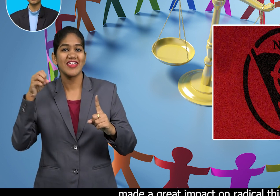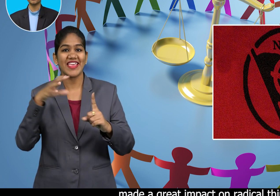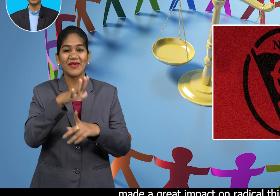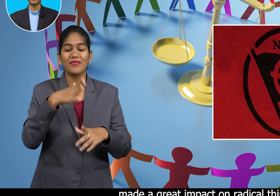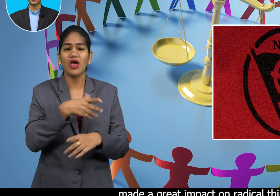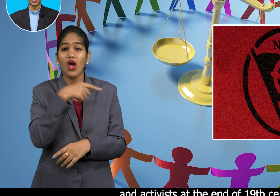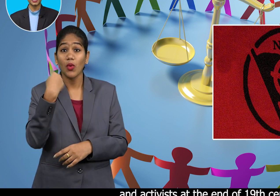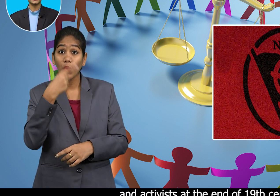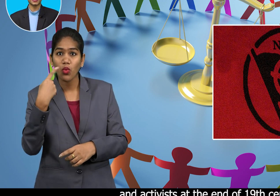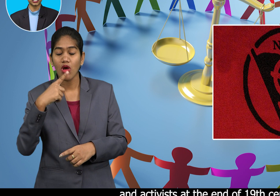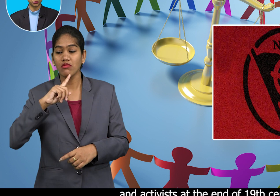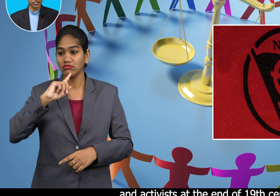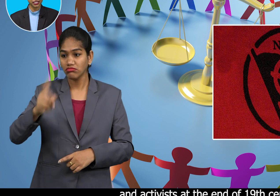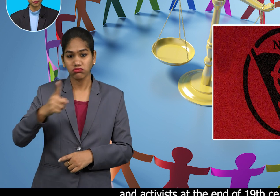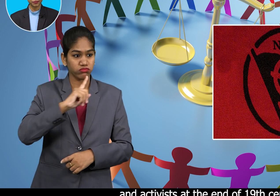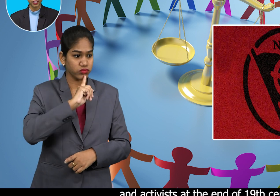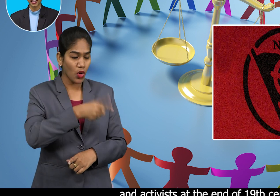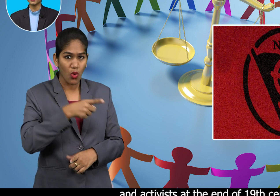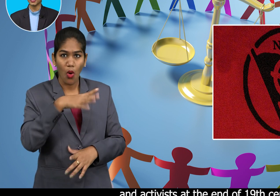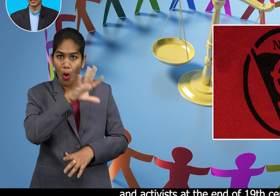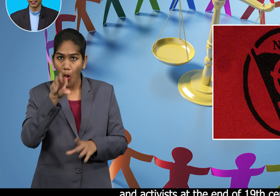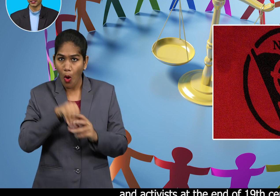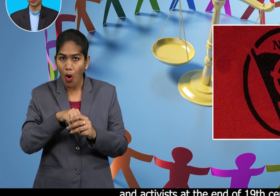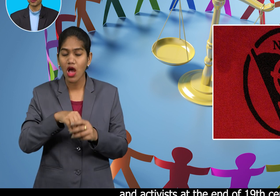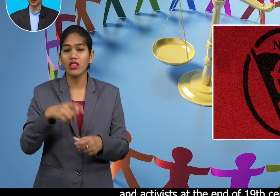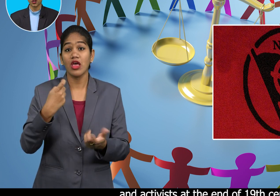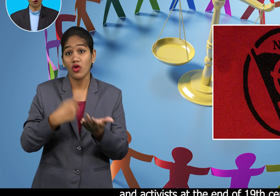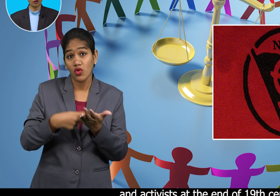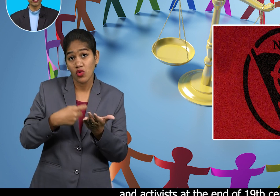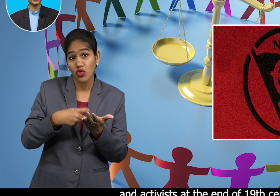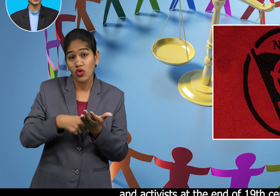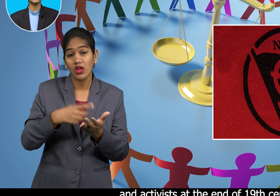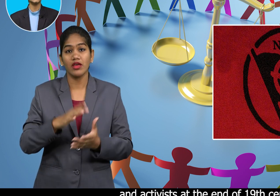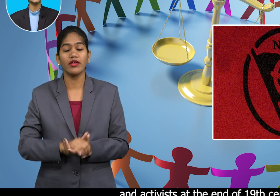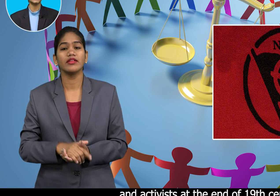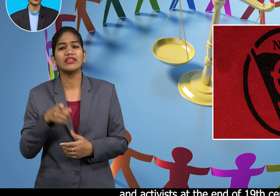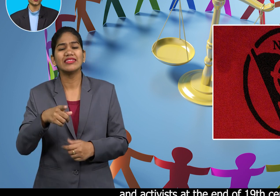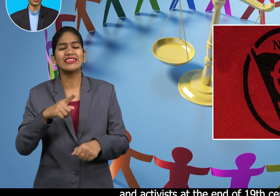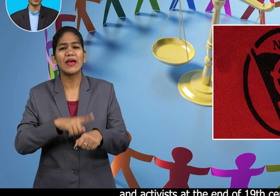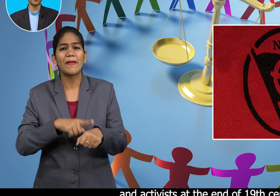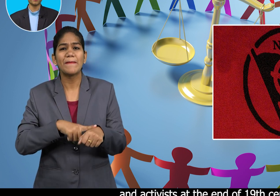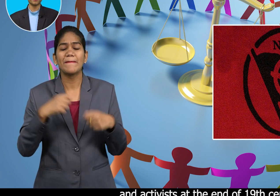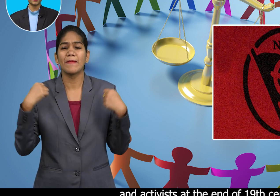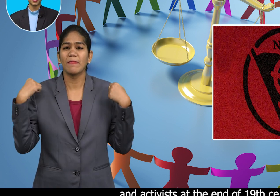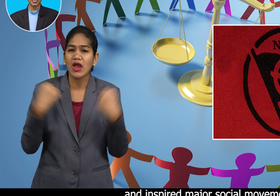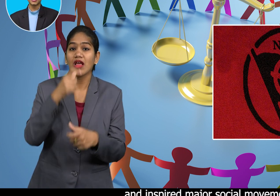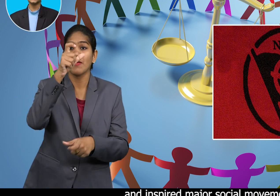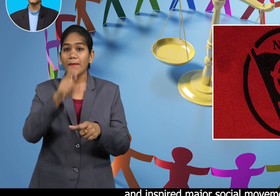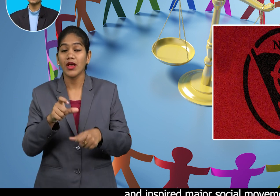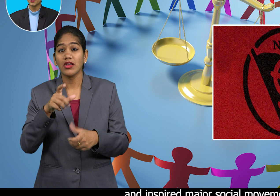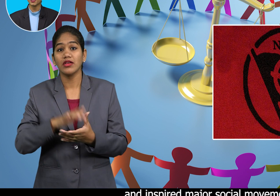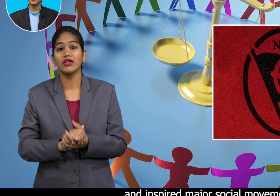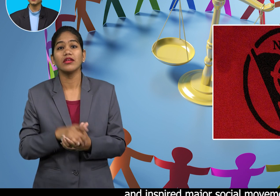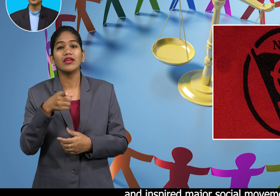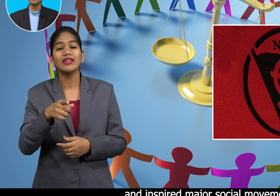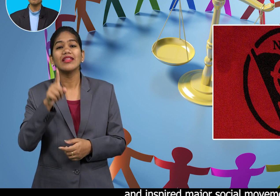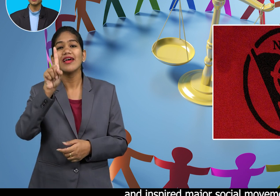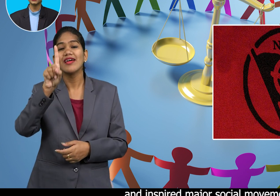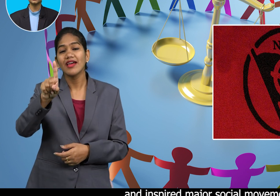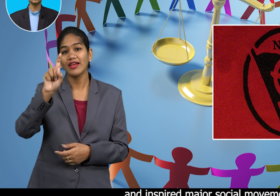thinkers and activists at the end of 19th century and